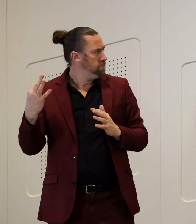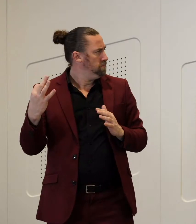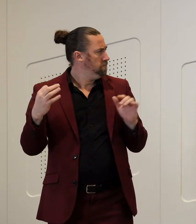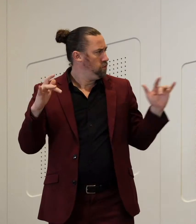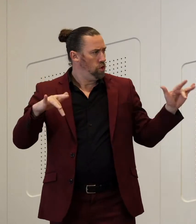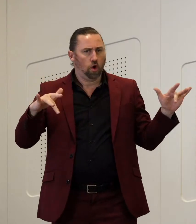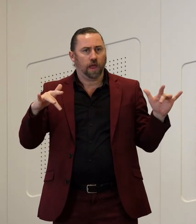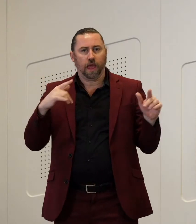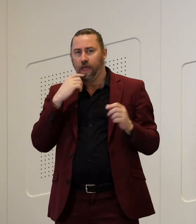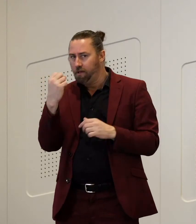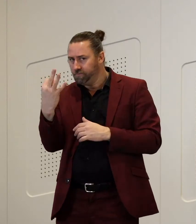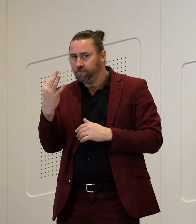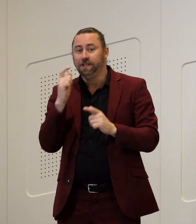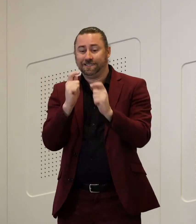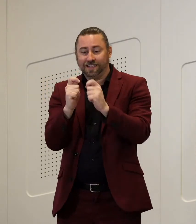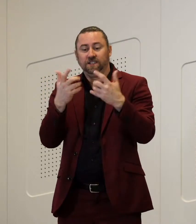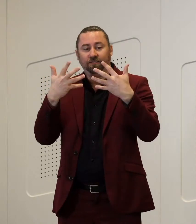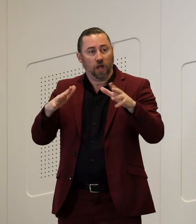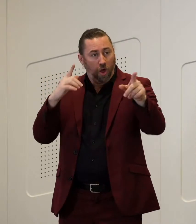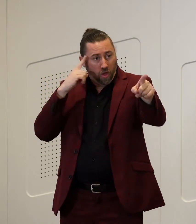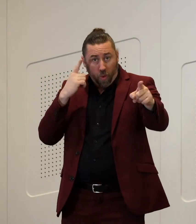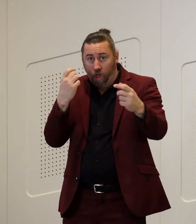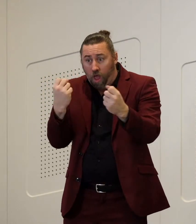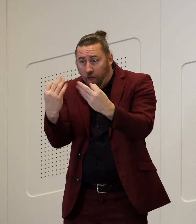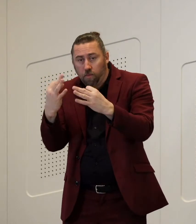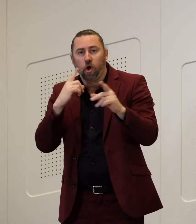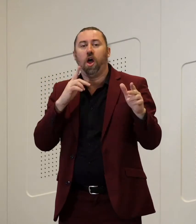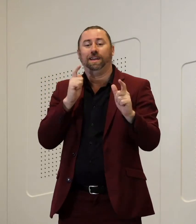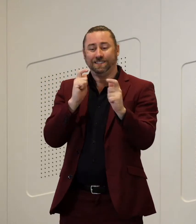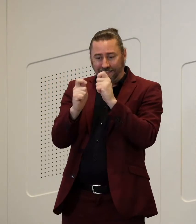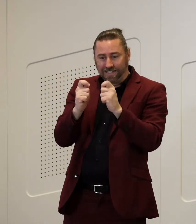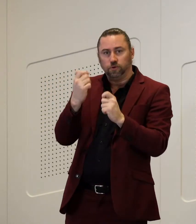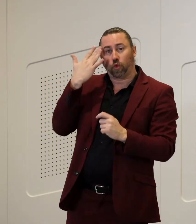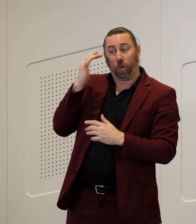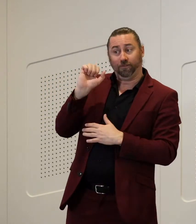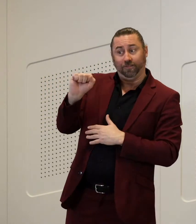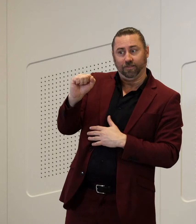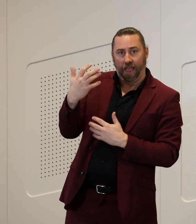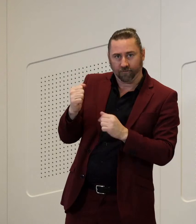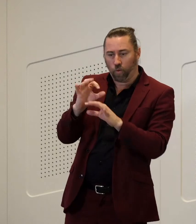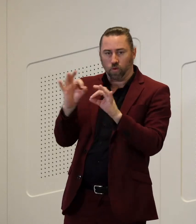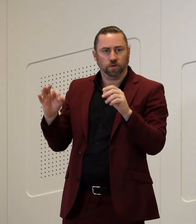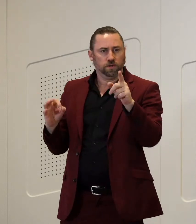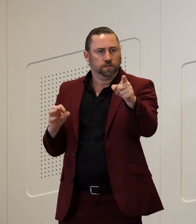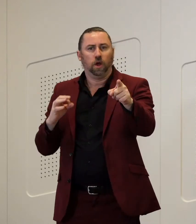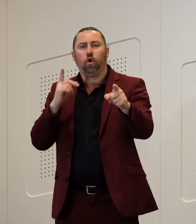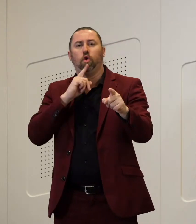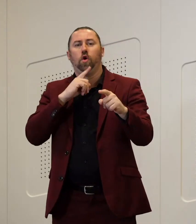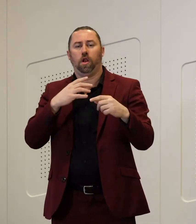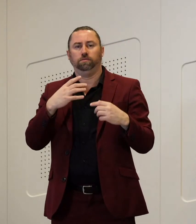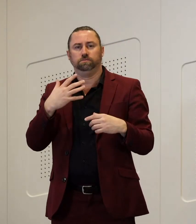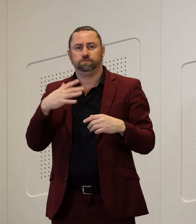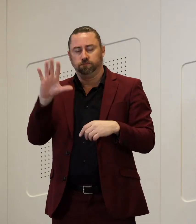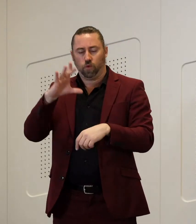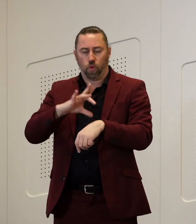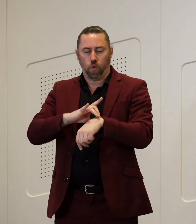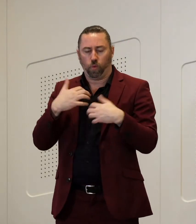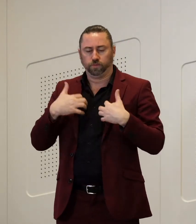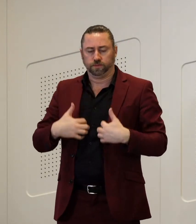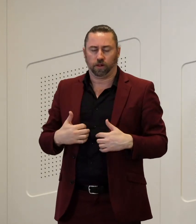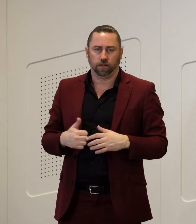tested negative, he's been tested. Oh, sorry. Yeah, Okay. yeah. And where is she now? Is she in hospital? Or? Yes, yes, in